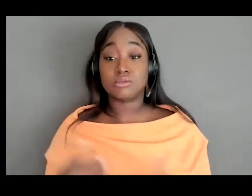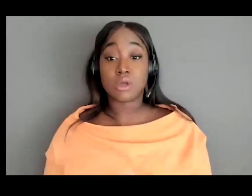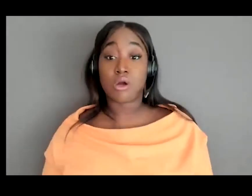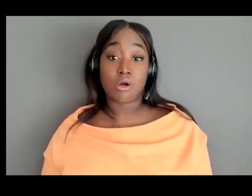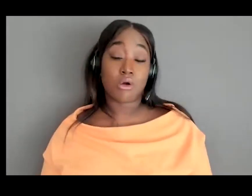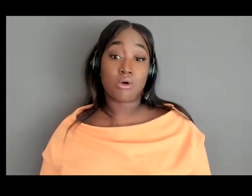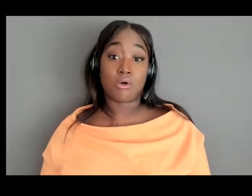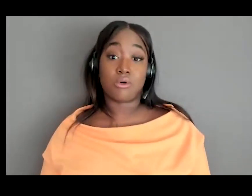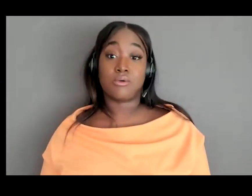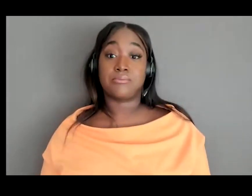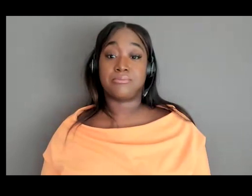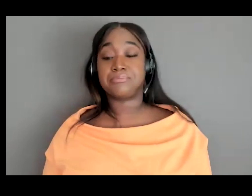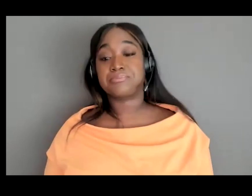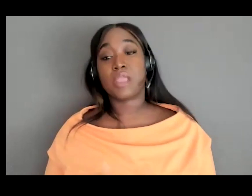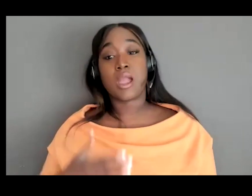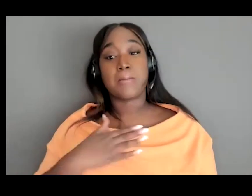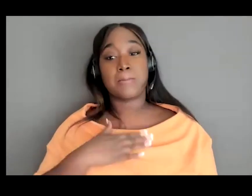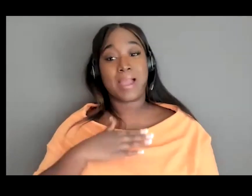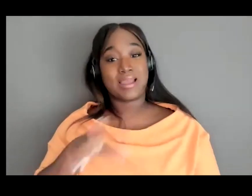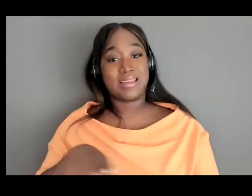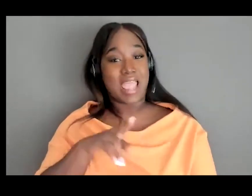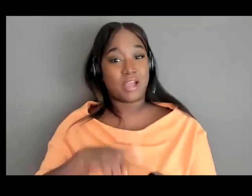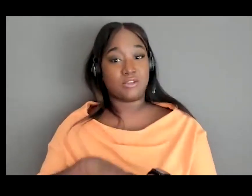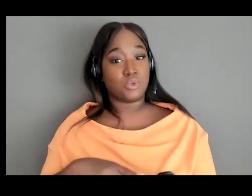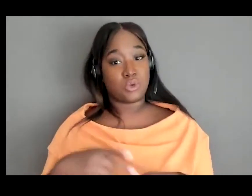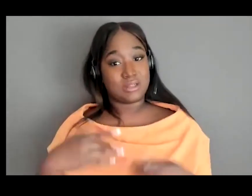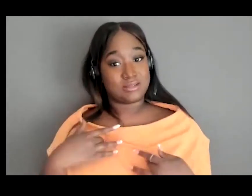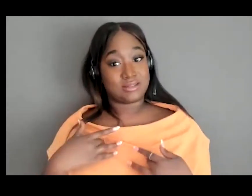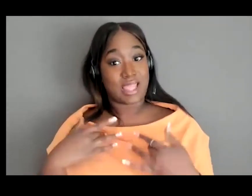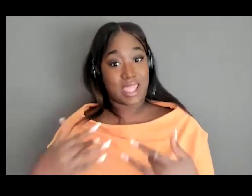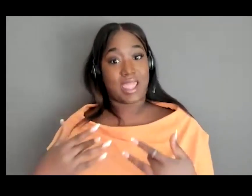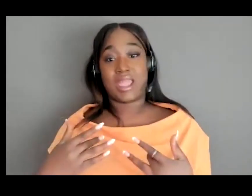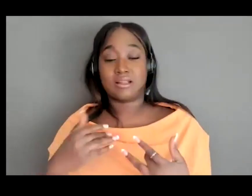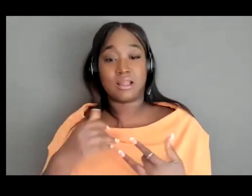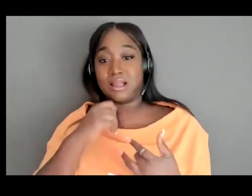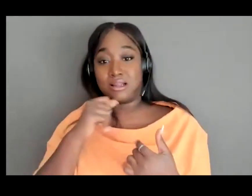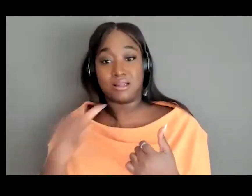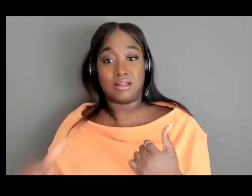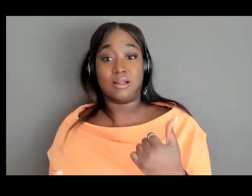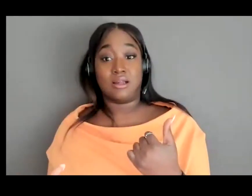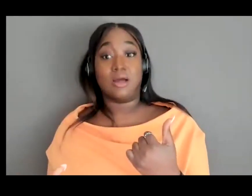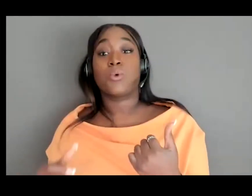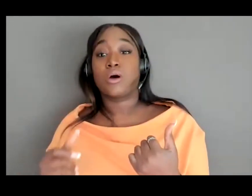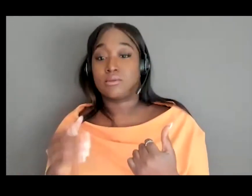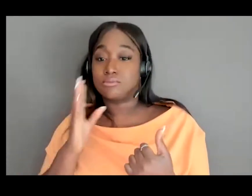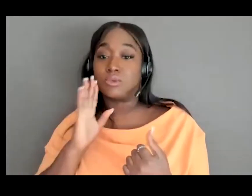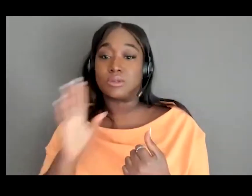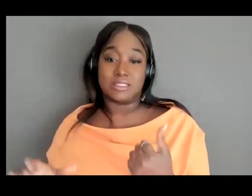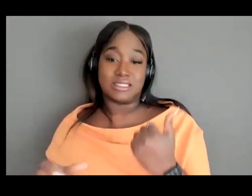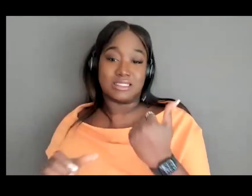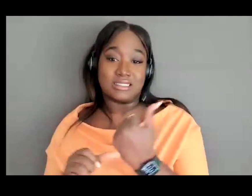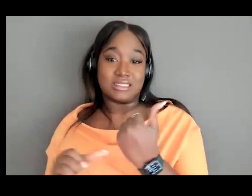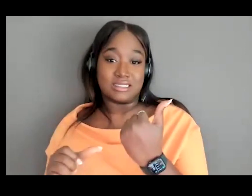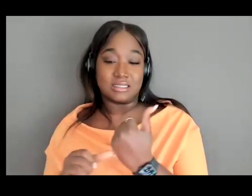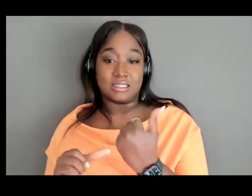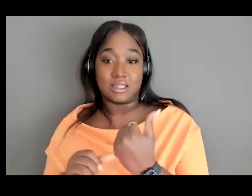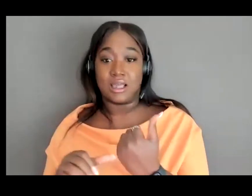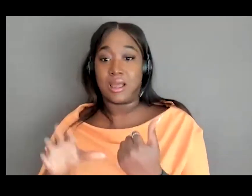so, you know, in my natural state, unassisted by a